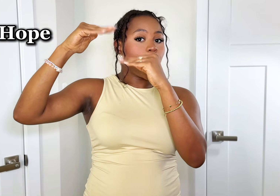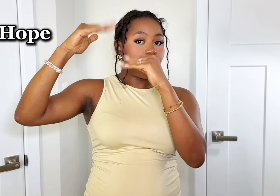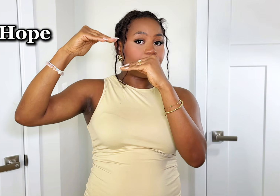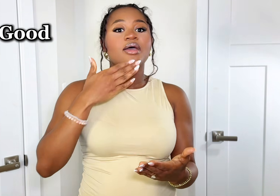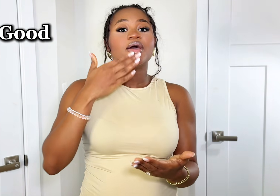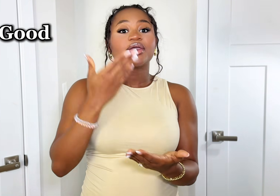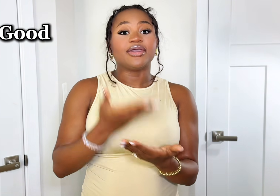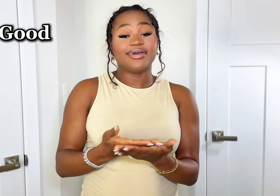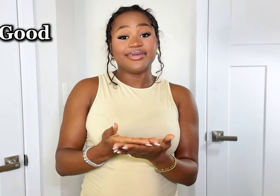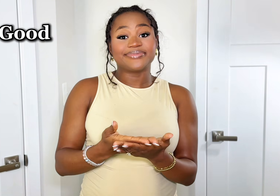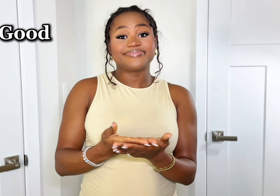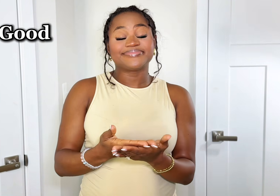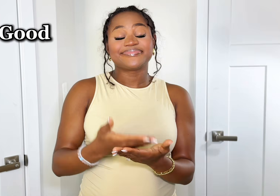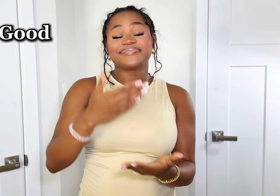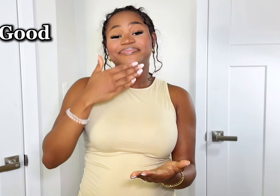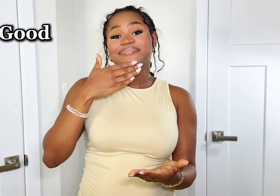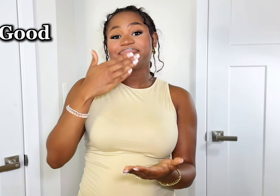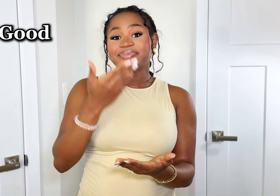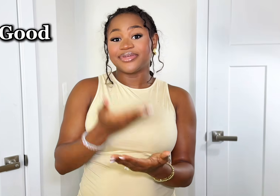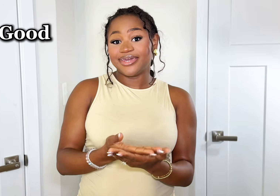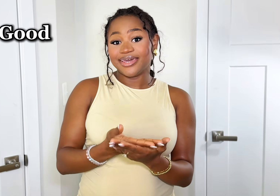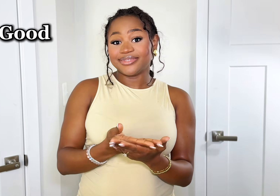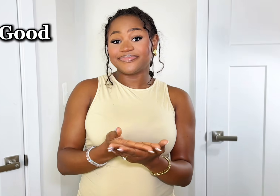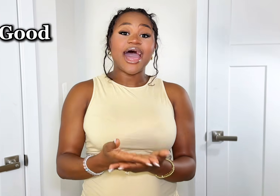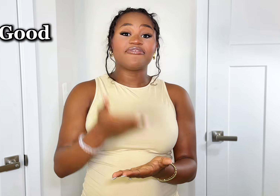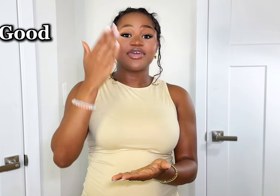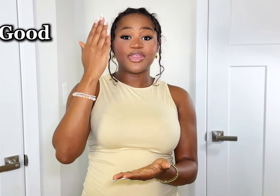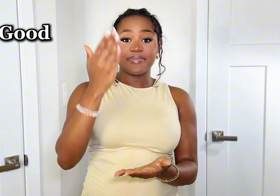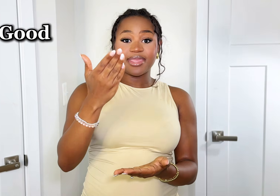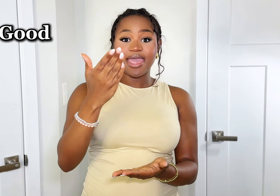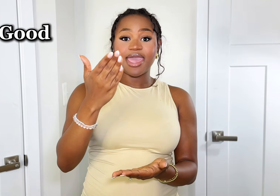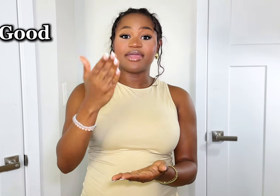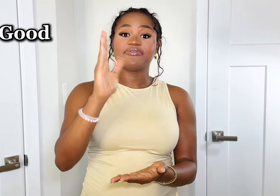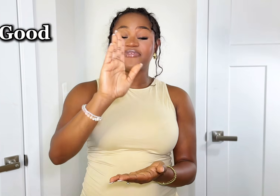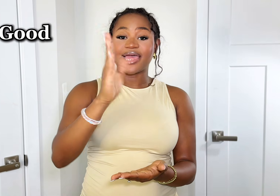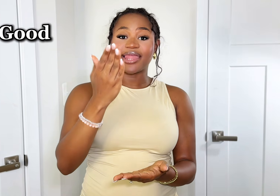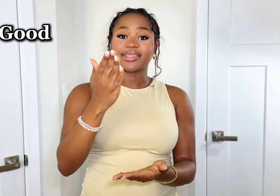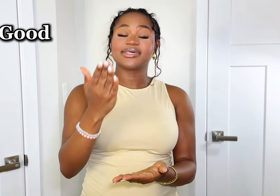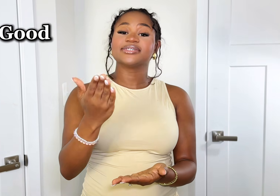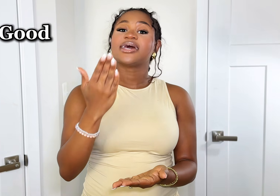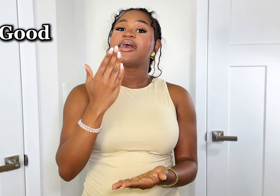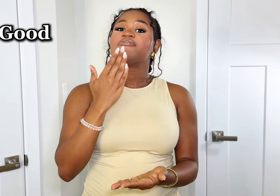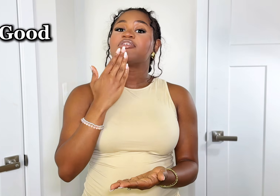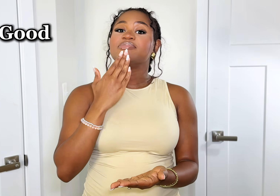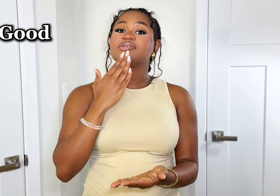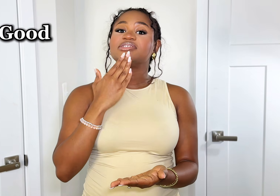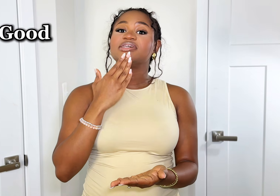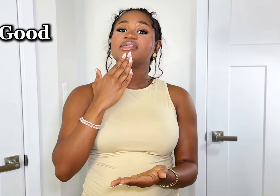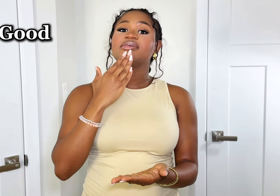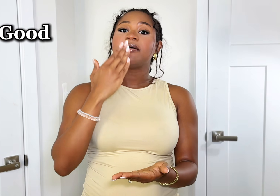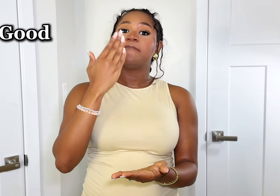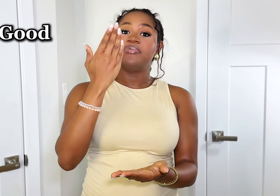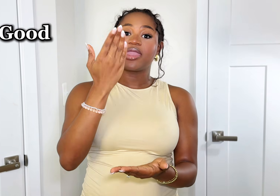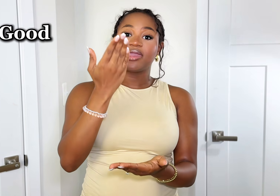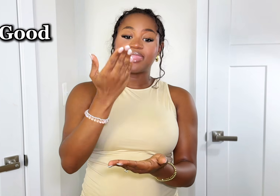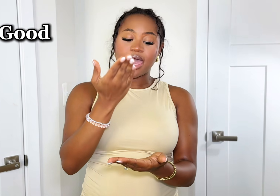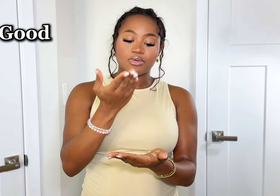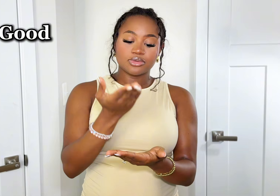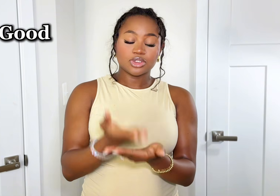hope. Good. Good. Have your dominant hand flat like this. From your chin, bring it down,